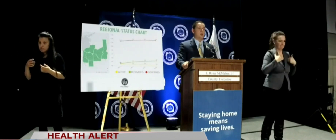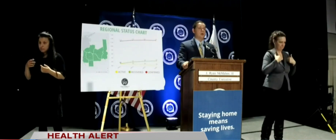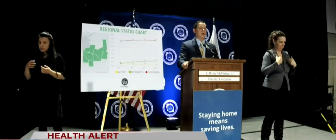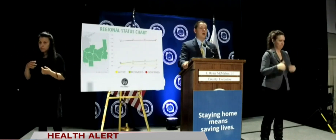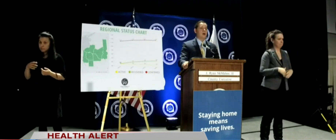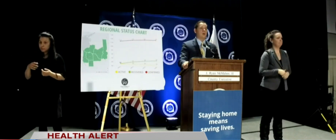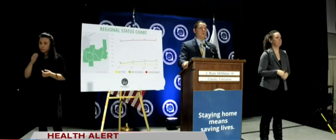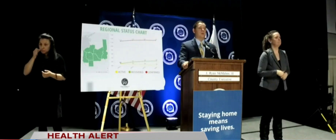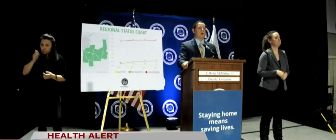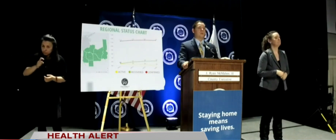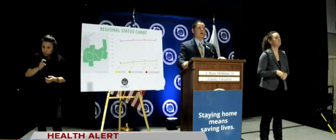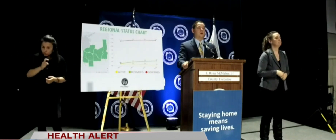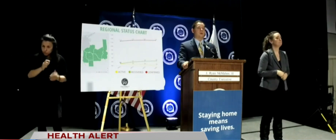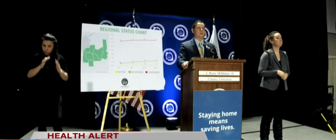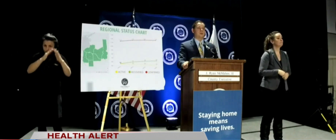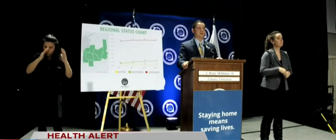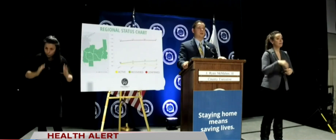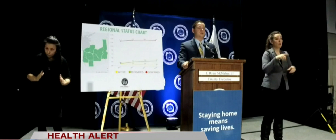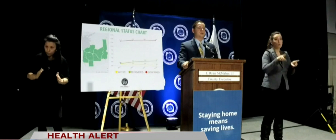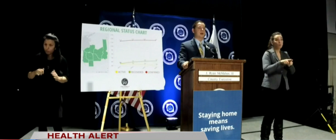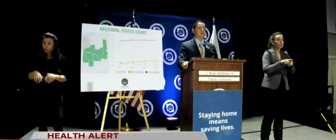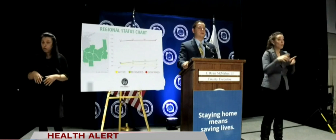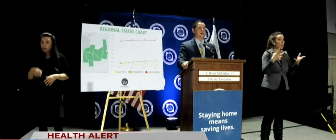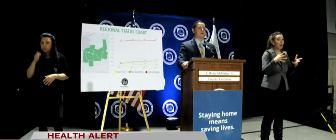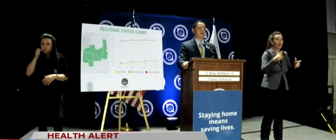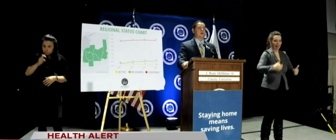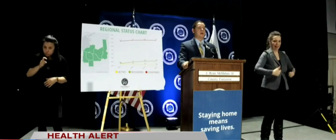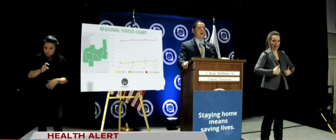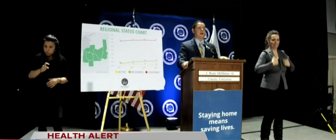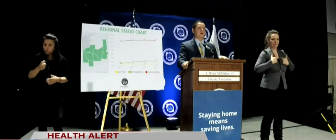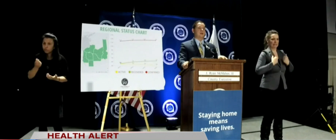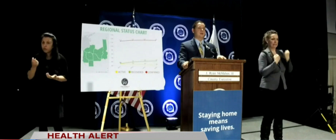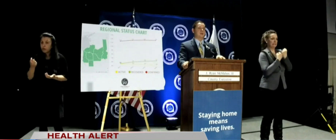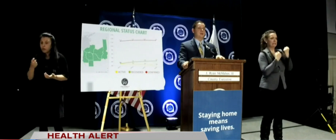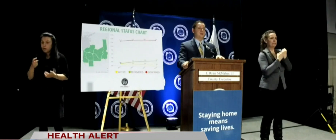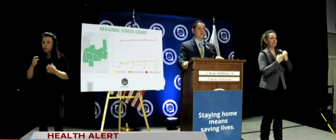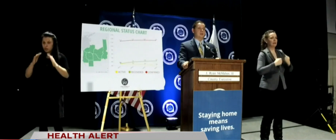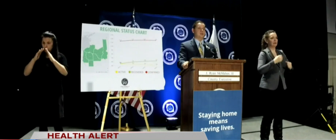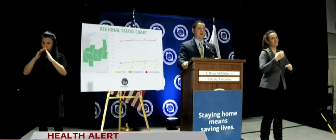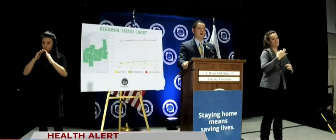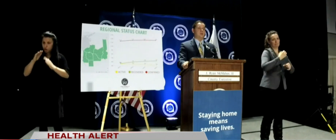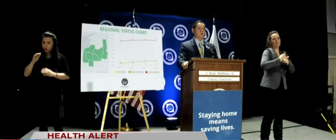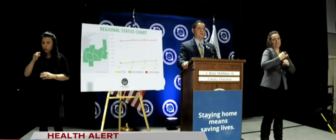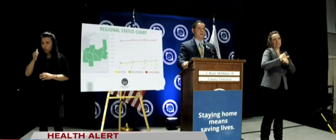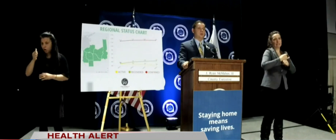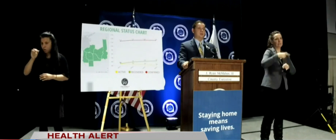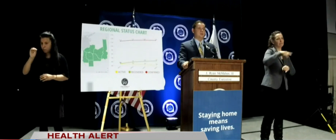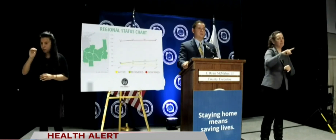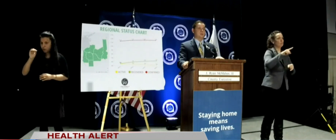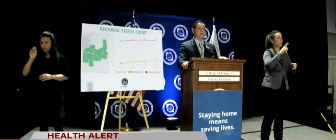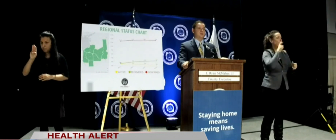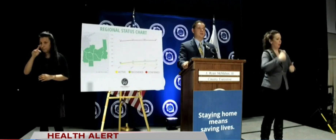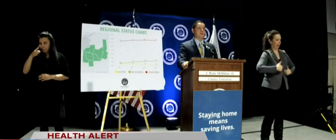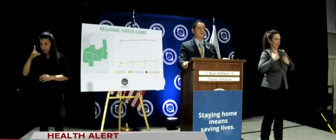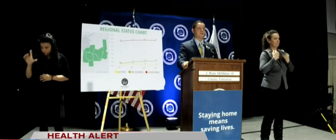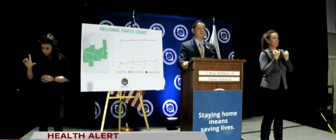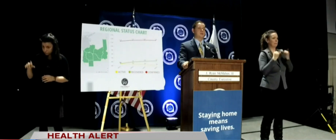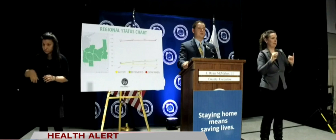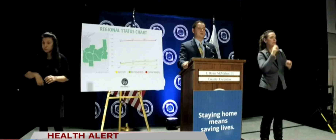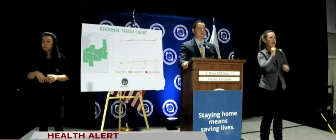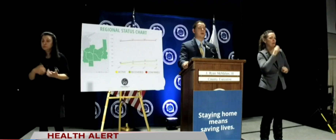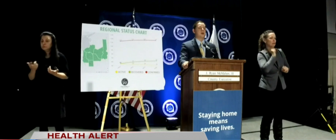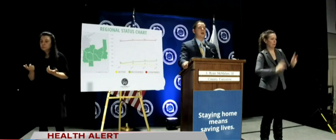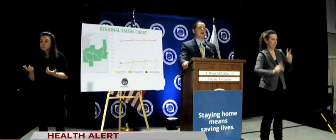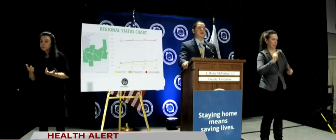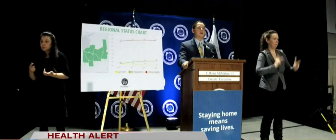now with our partners at the Syracuse Community Health Center and the Nescentia Health, which is going into some of the assisted living